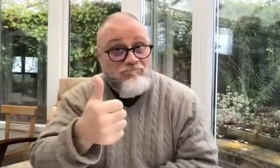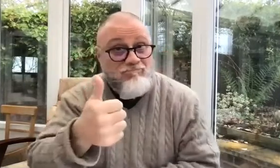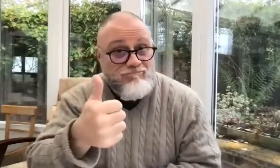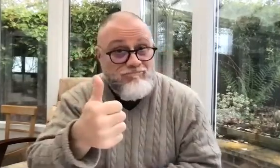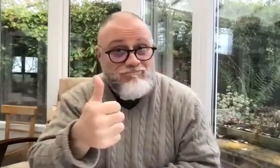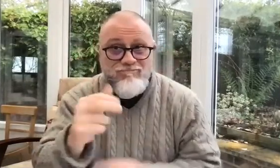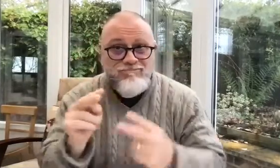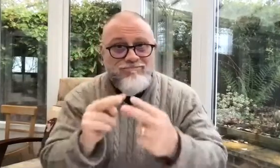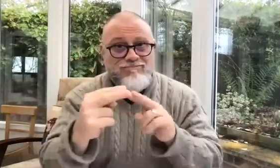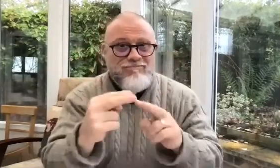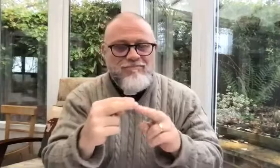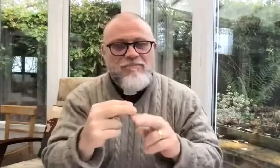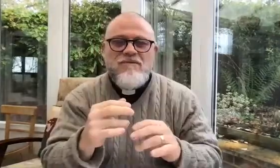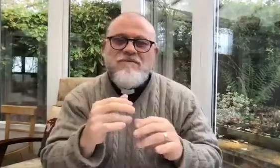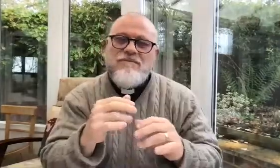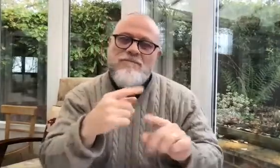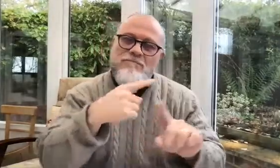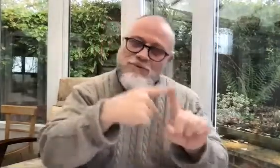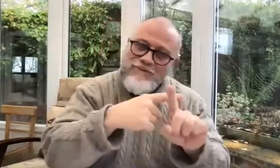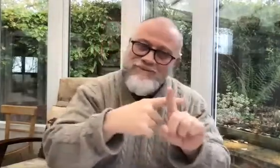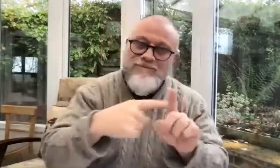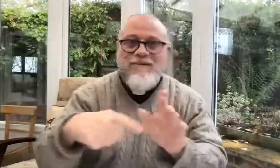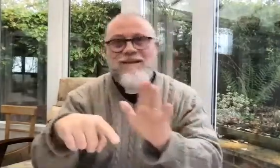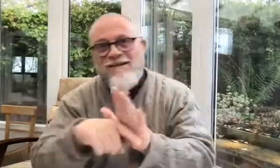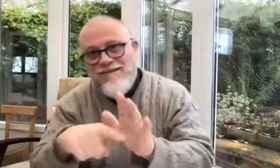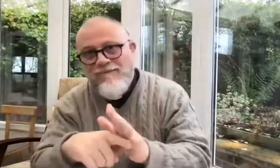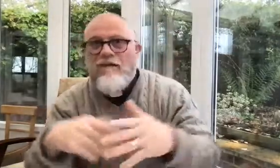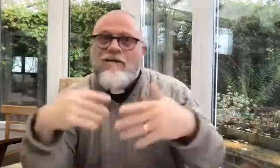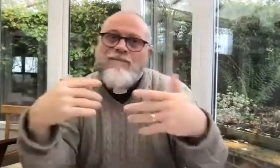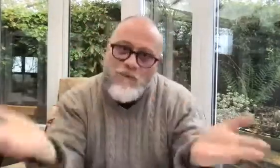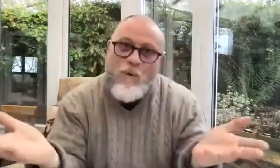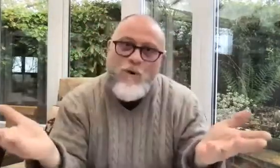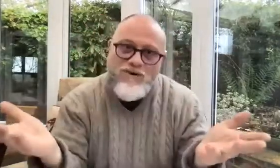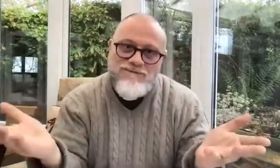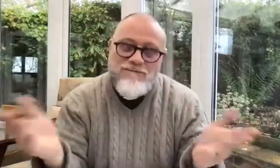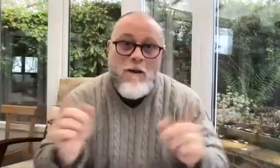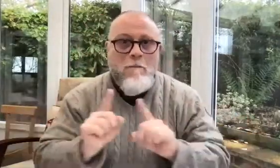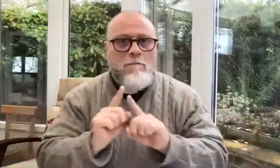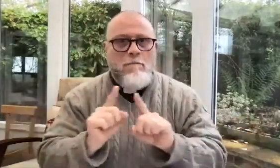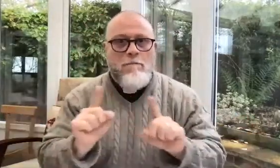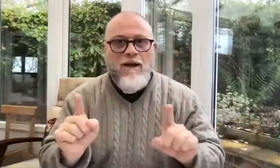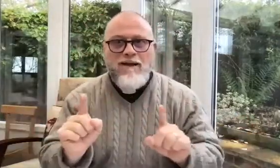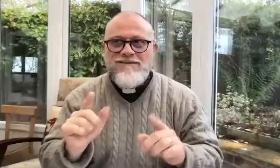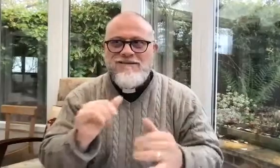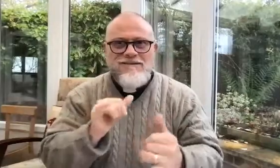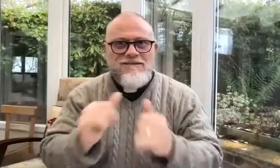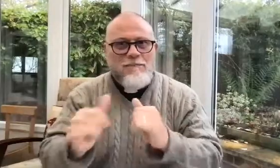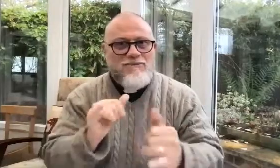Facebook has been good. I've had that contact. Of course, with Facebook, there are positive and negatives relating to it,